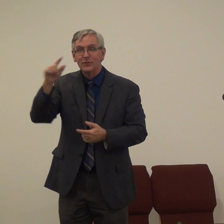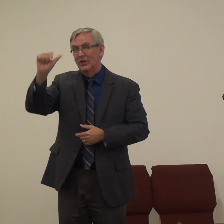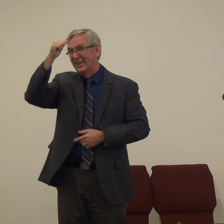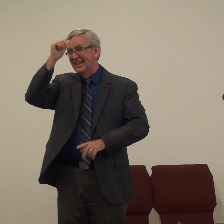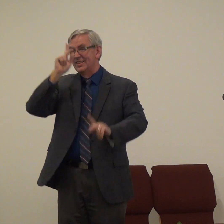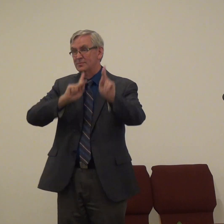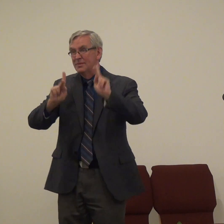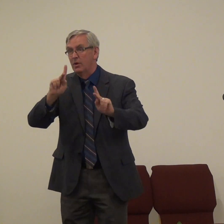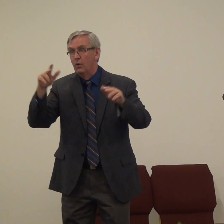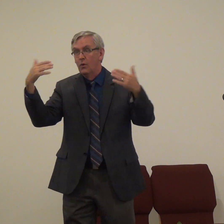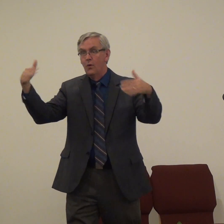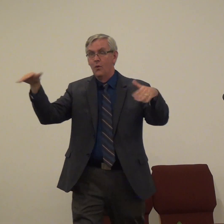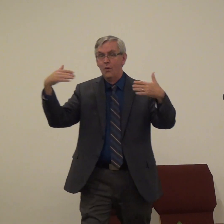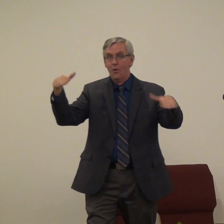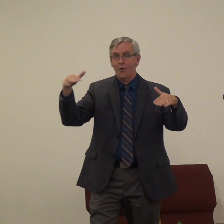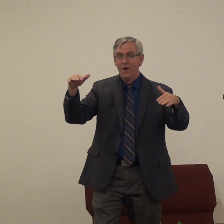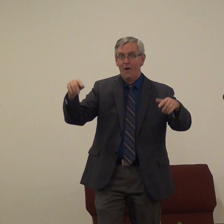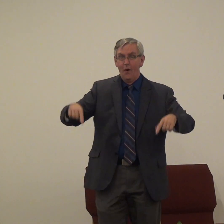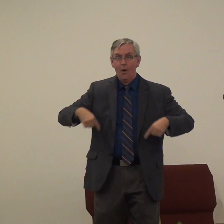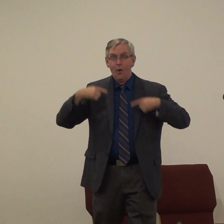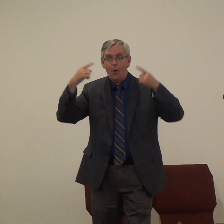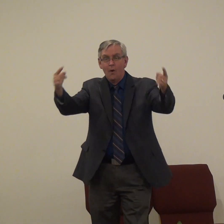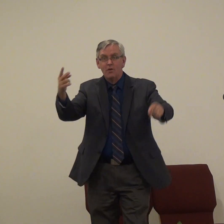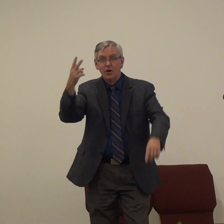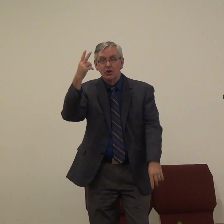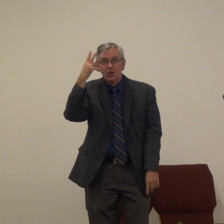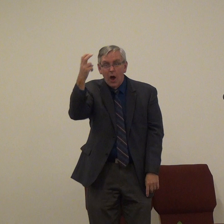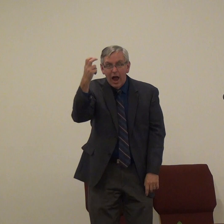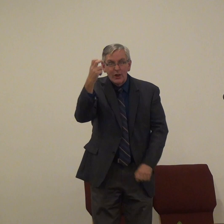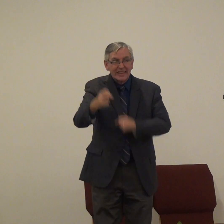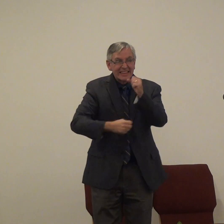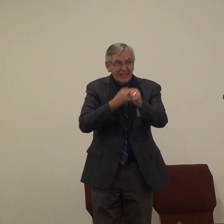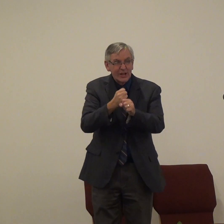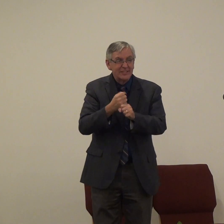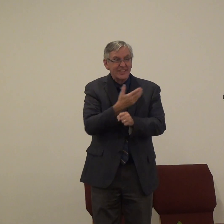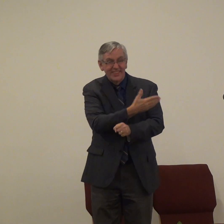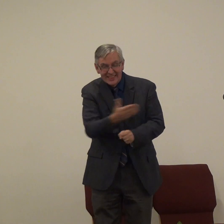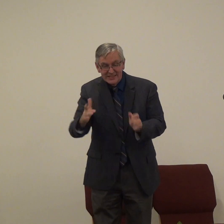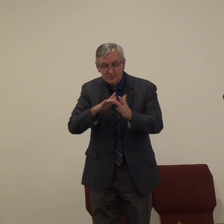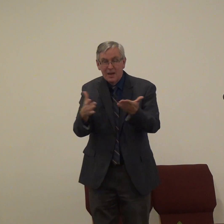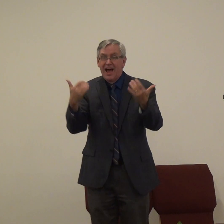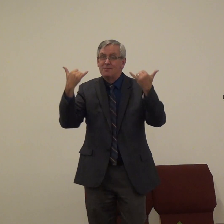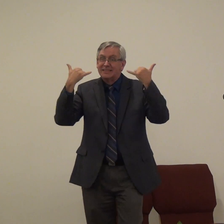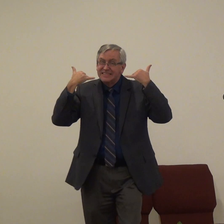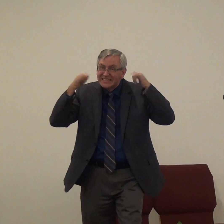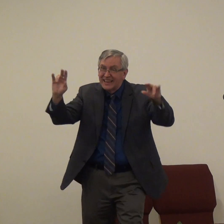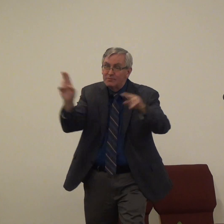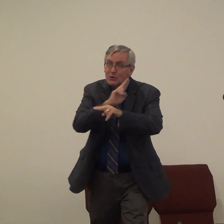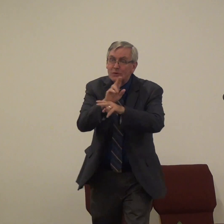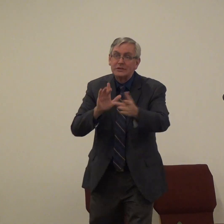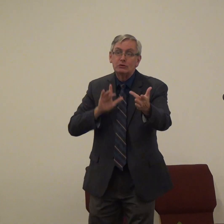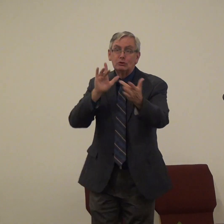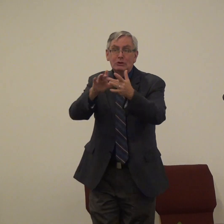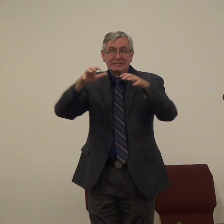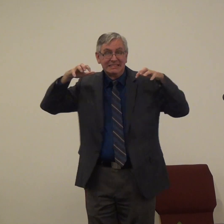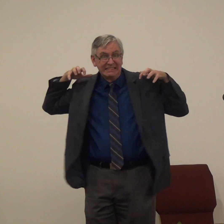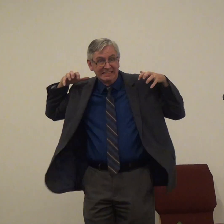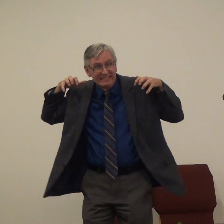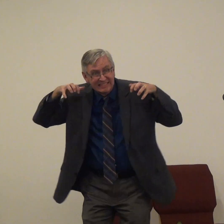of the Bible for the Indian people. And for over 200 years, those same Bibles are still being used to